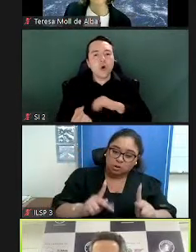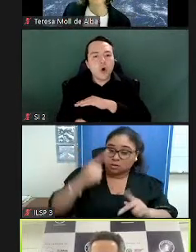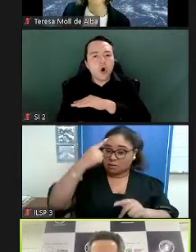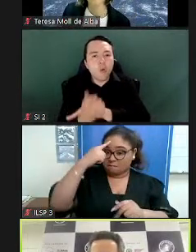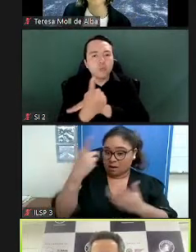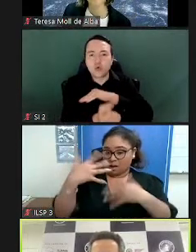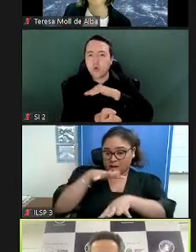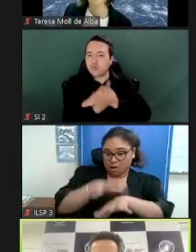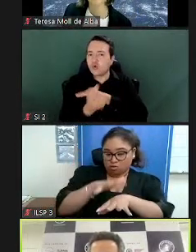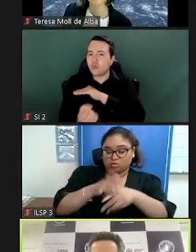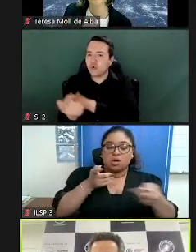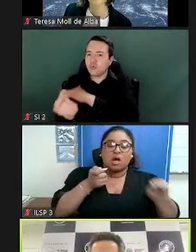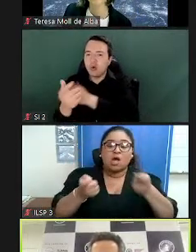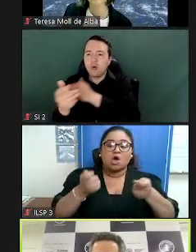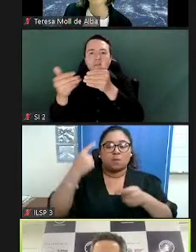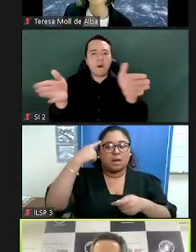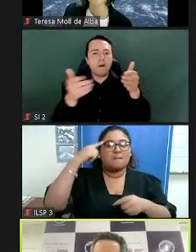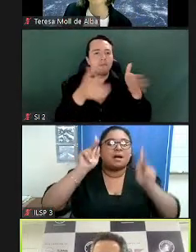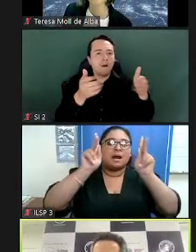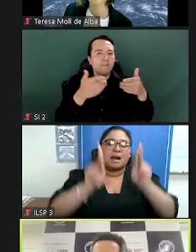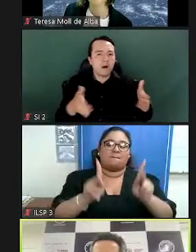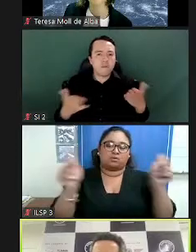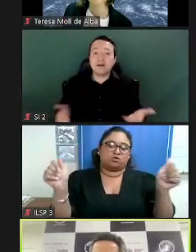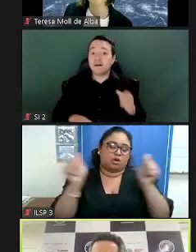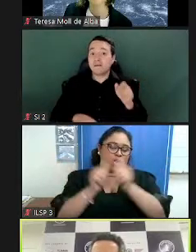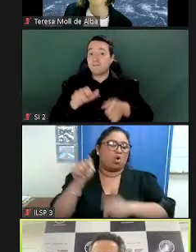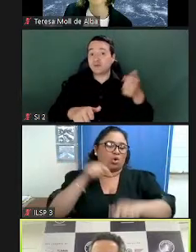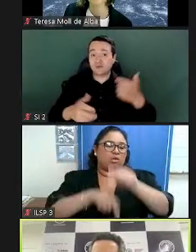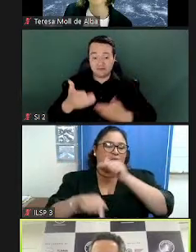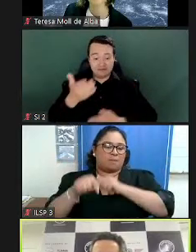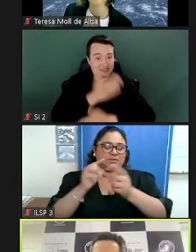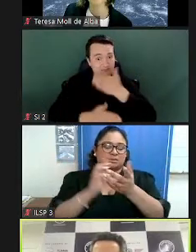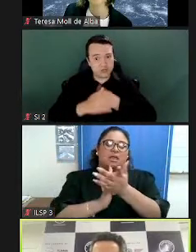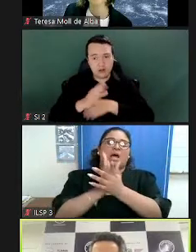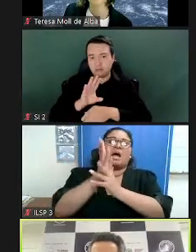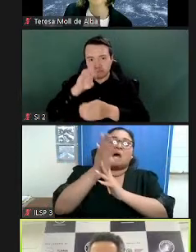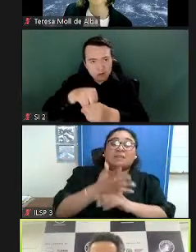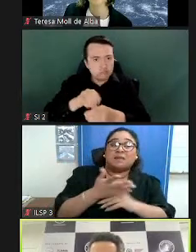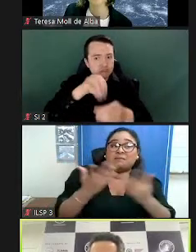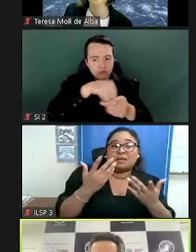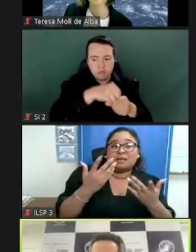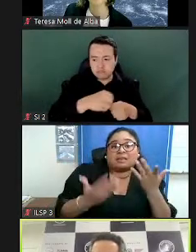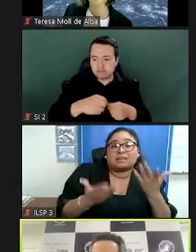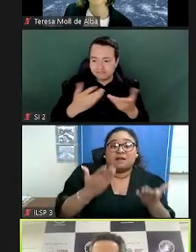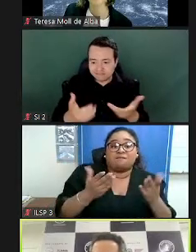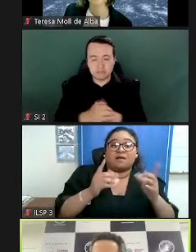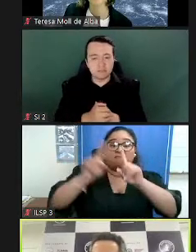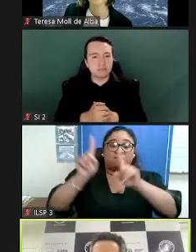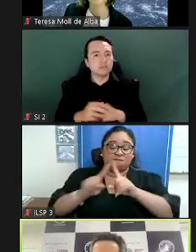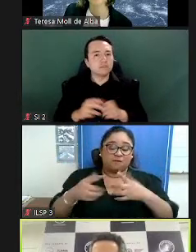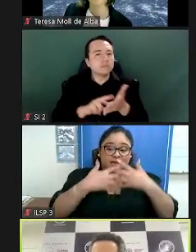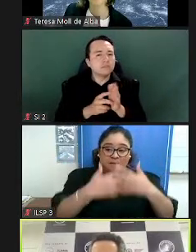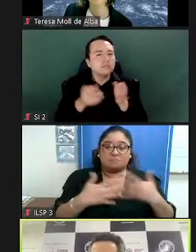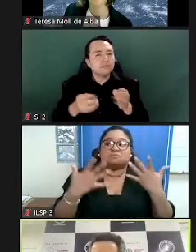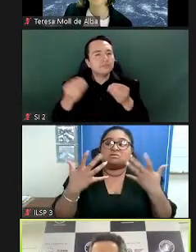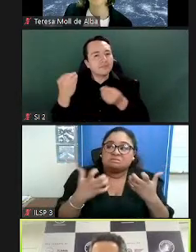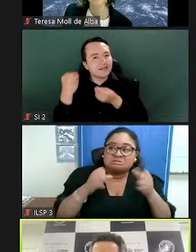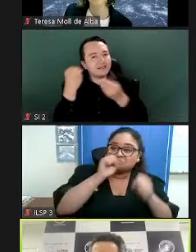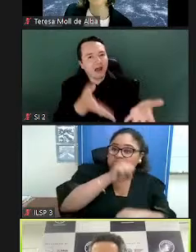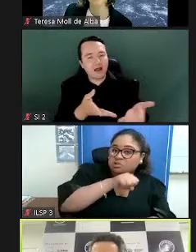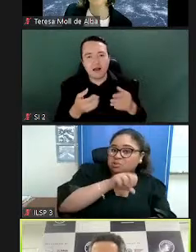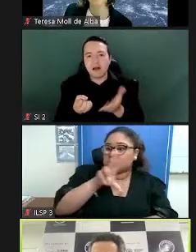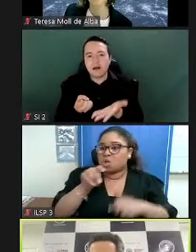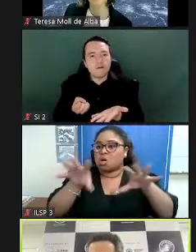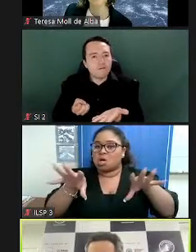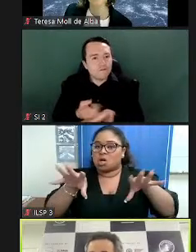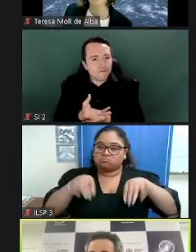the opportunities for economic inclusion of persons with disabilities through the